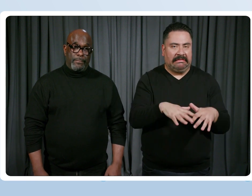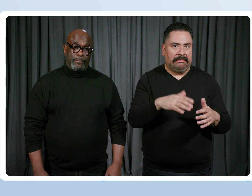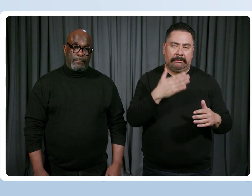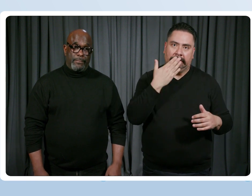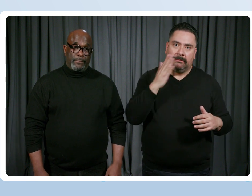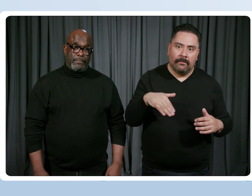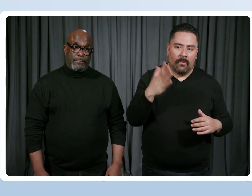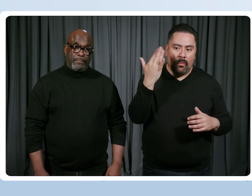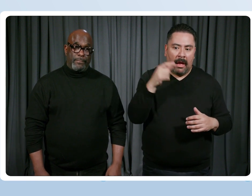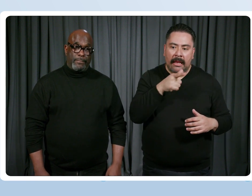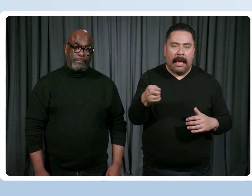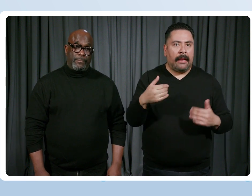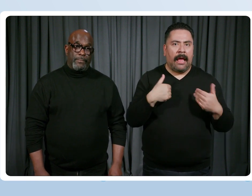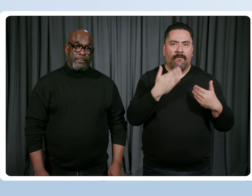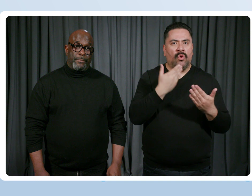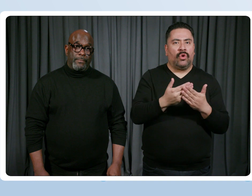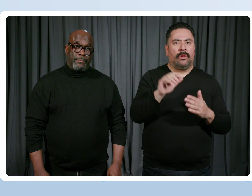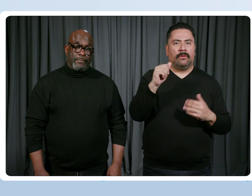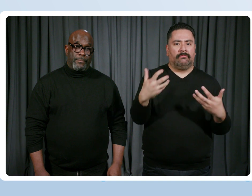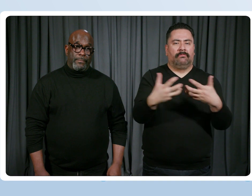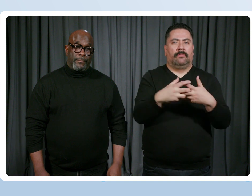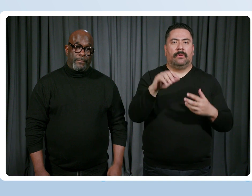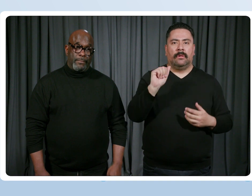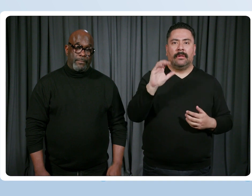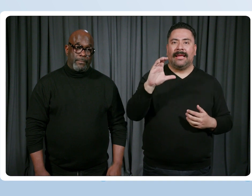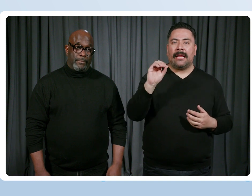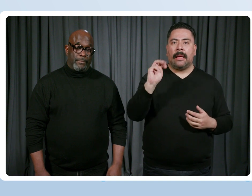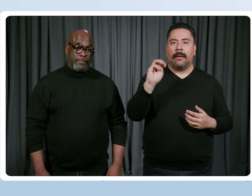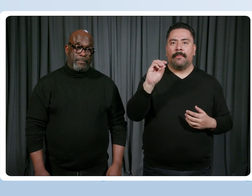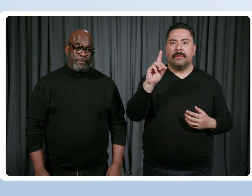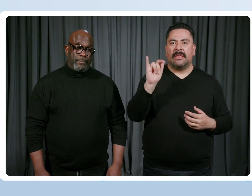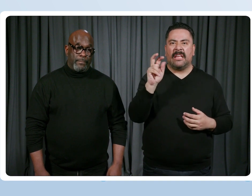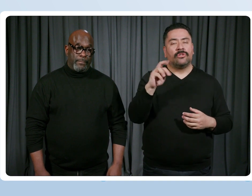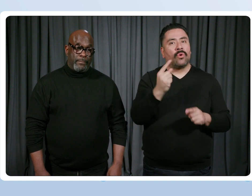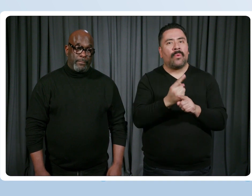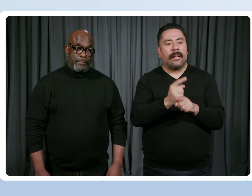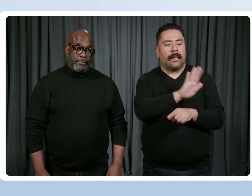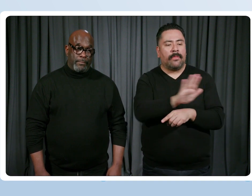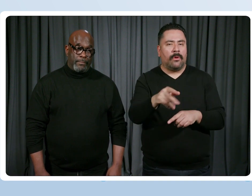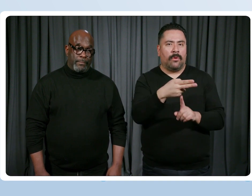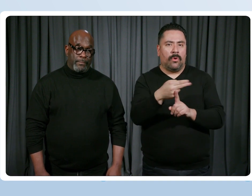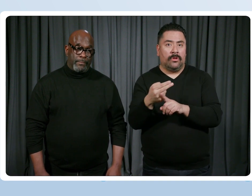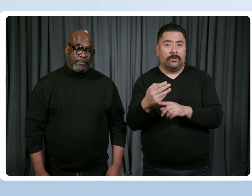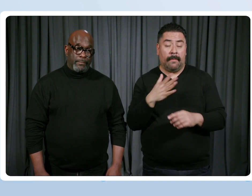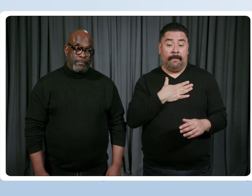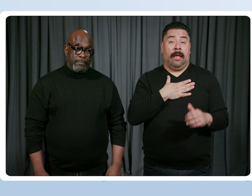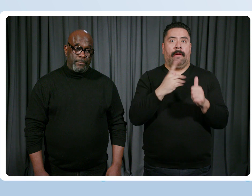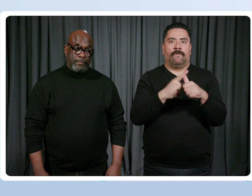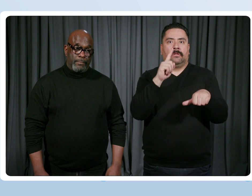weren't accommodated well or correctly at their hotels. And this was the first time I